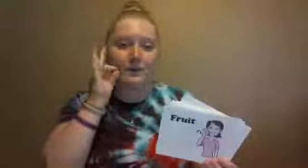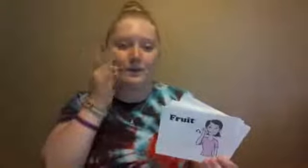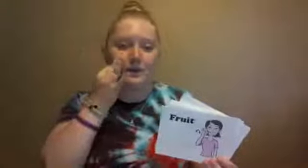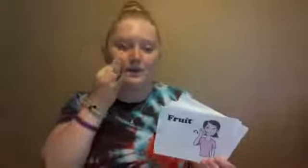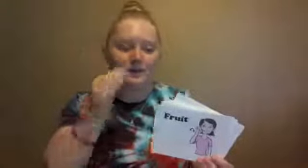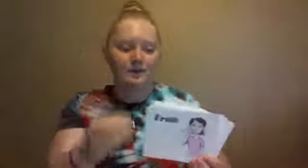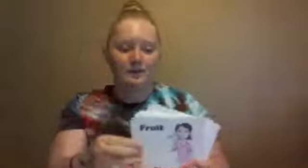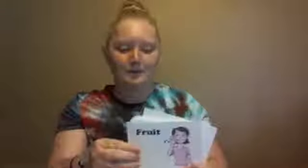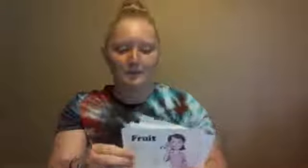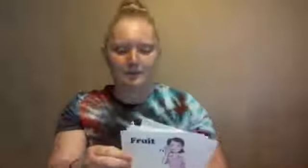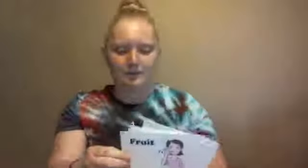Fruit.